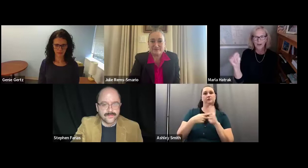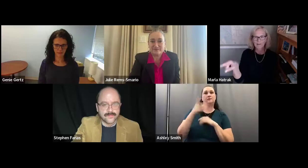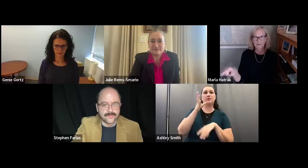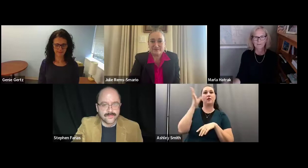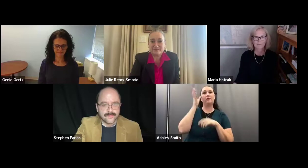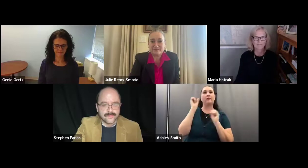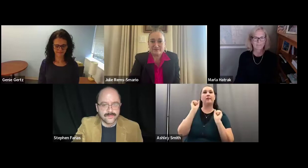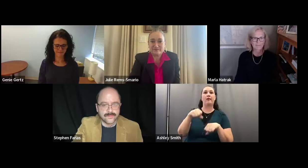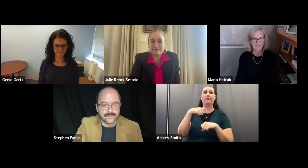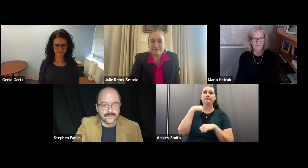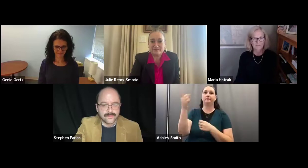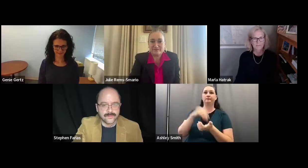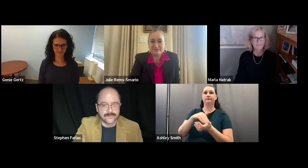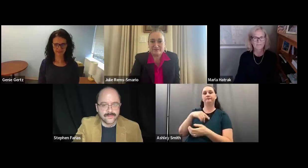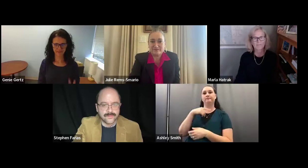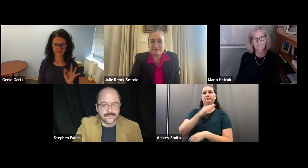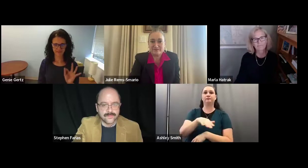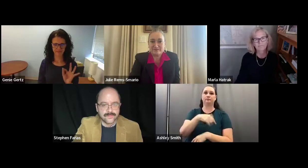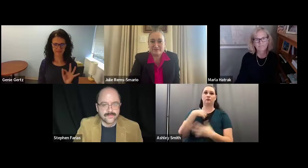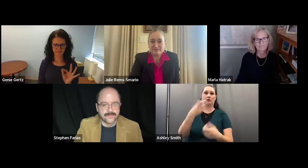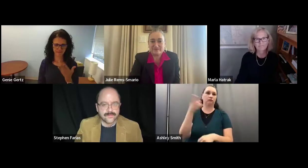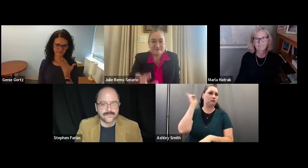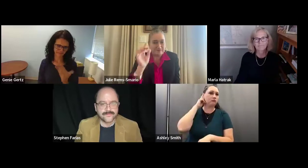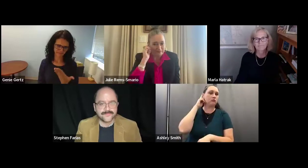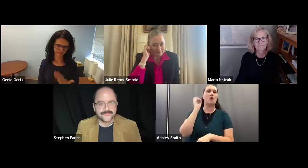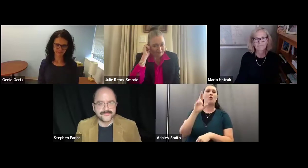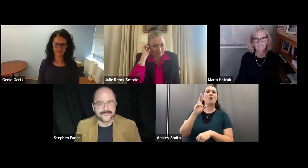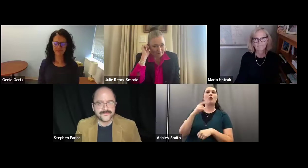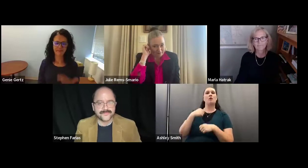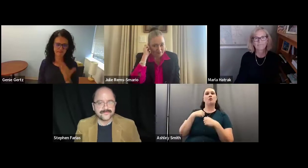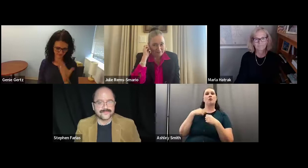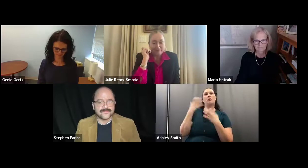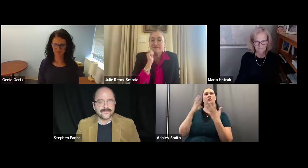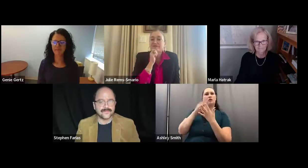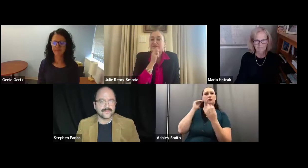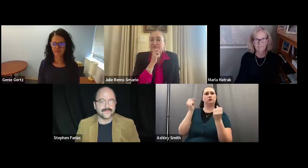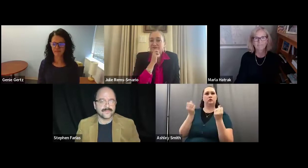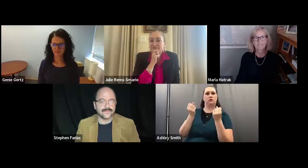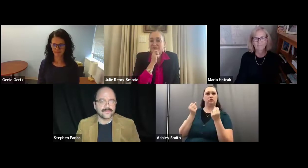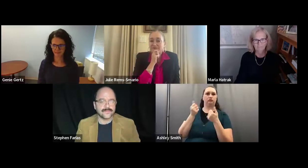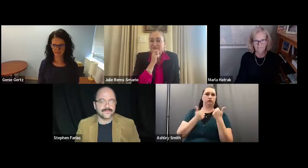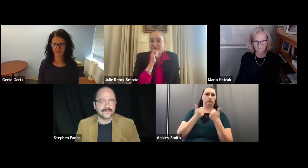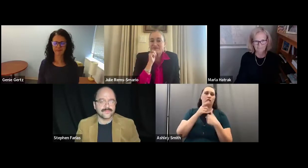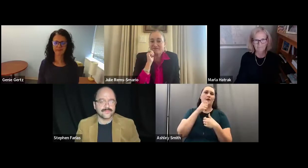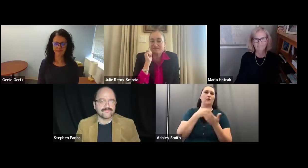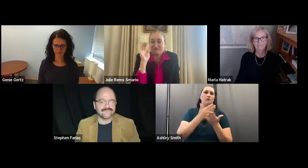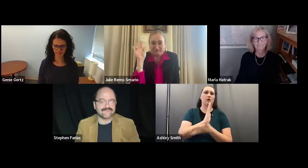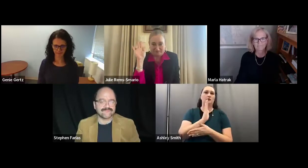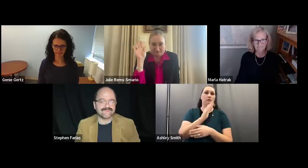choose sign language for their children, right? So some parents would like to put cochlear implants on their